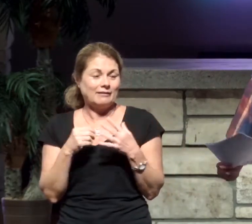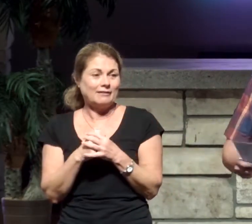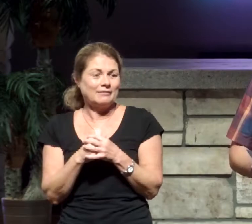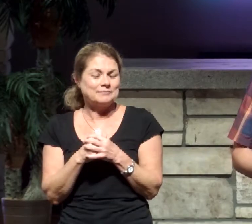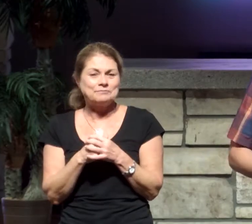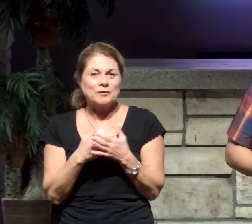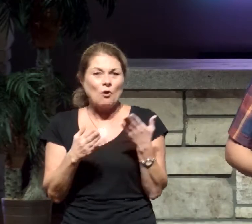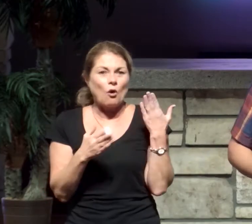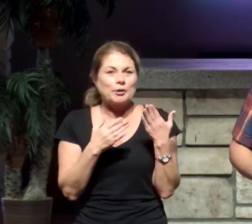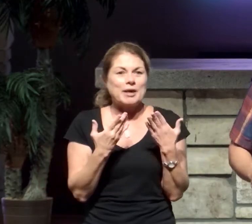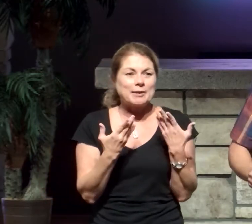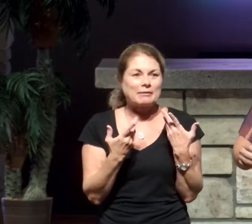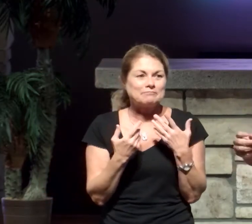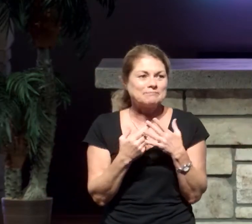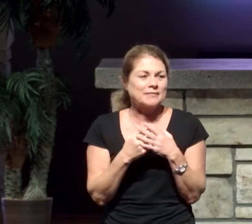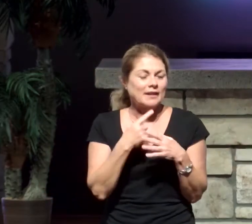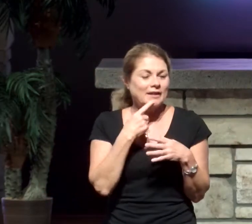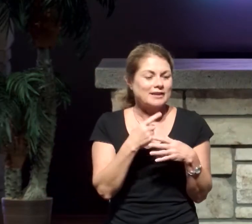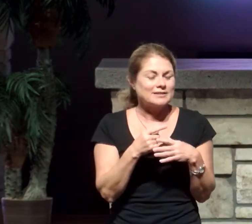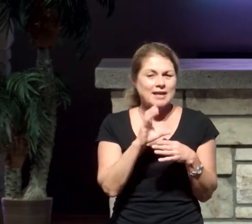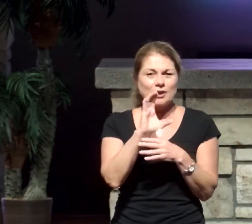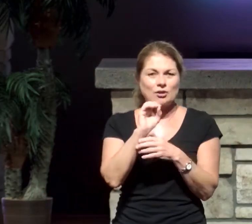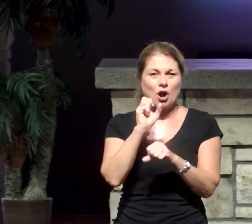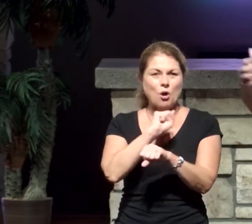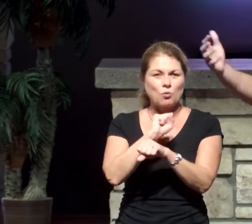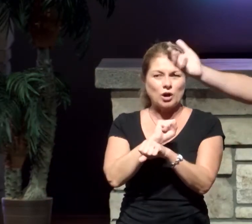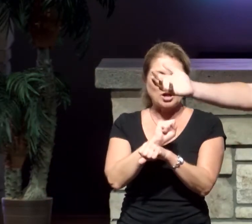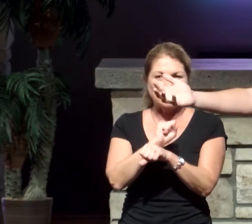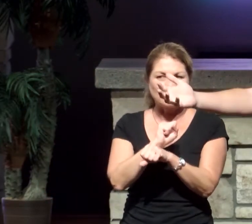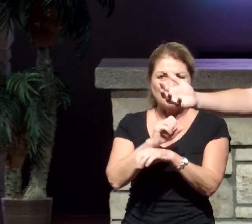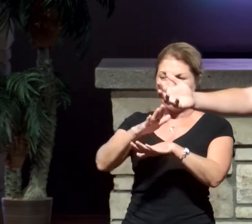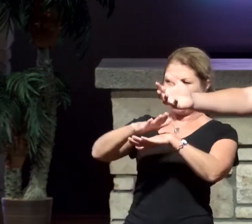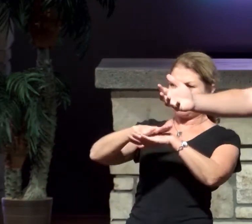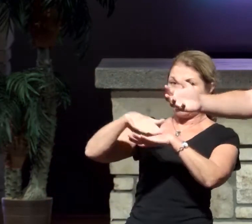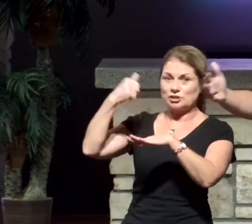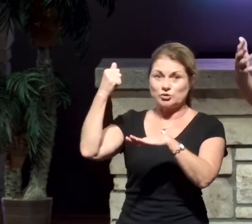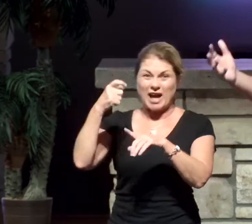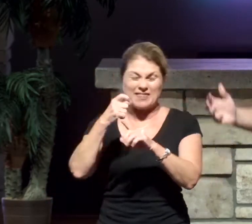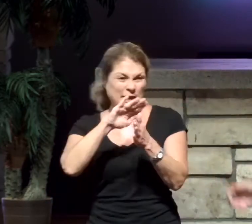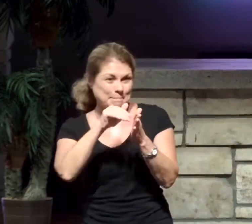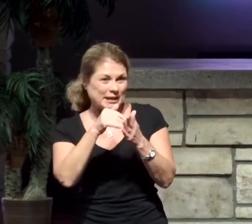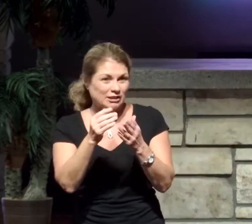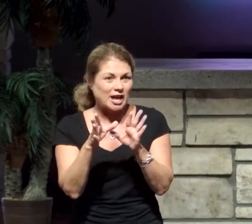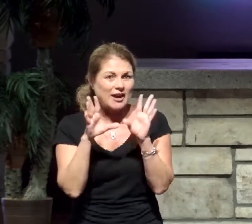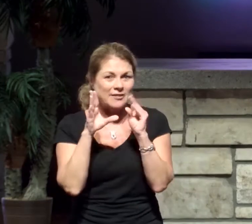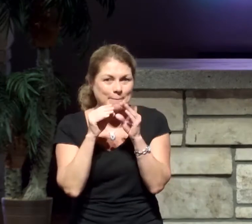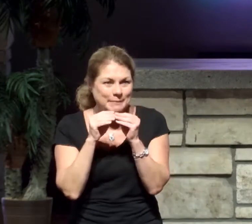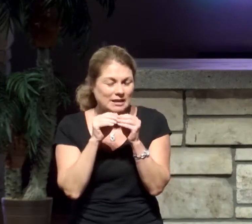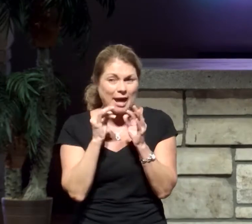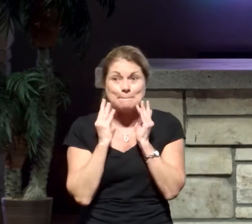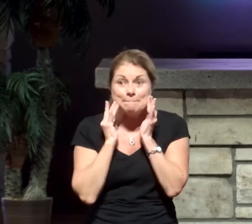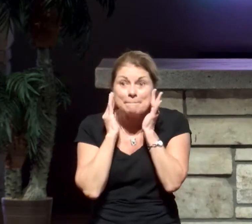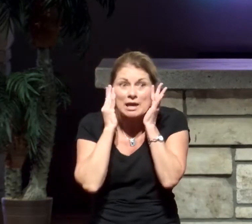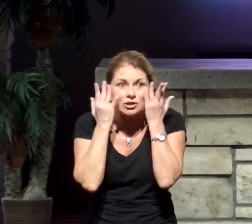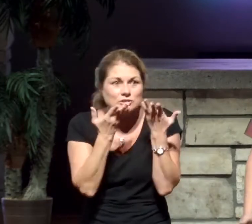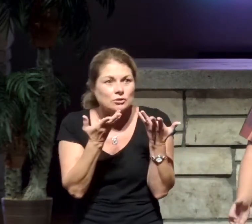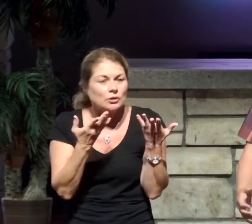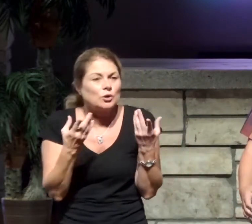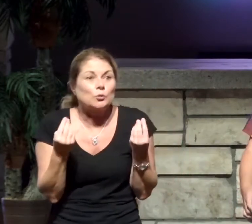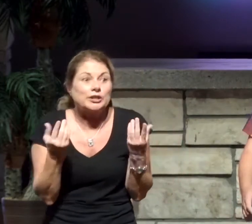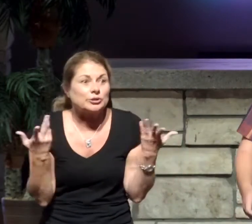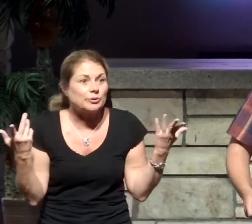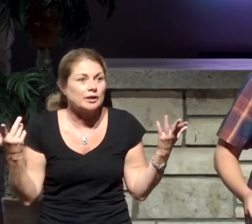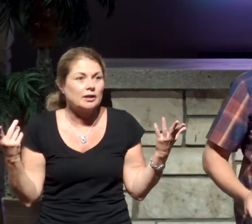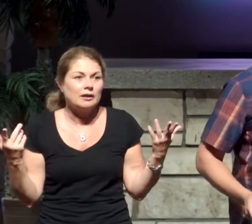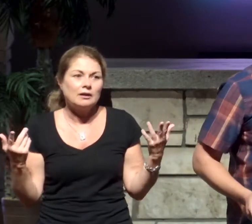Or how about this one? Let's say you have a coworker, calls you out in the middle of the meeting, embarrasses you in front of your coworkers. What do you do? Oh,